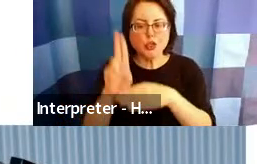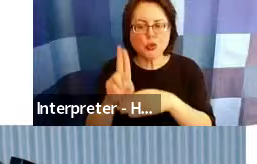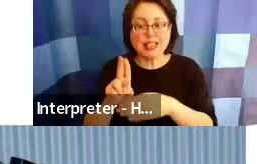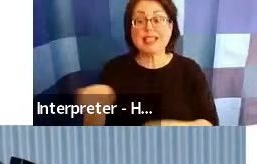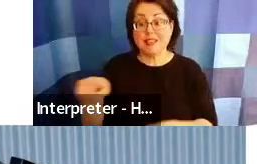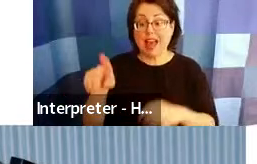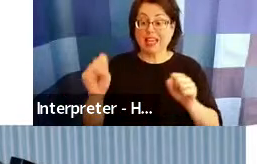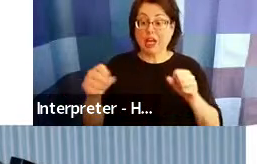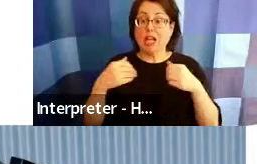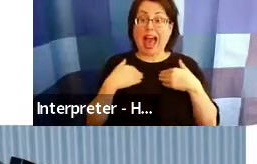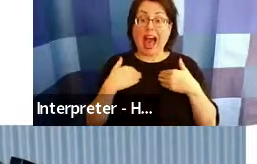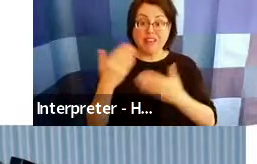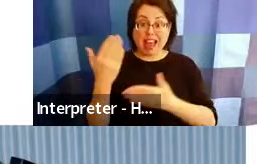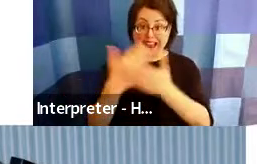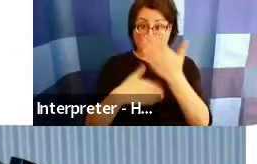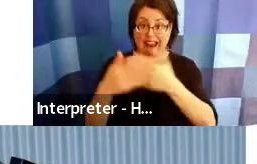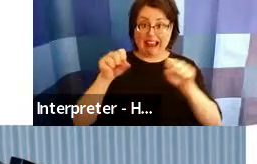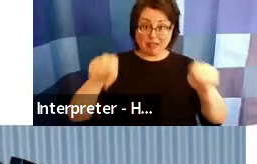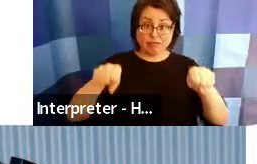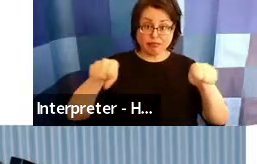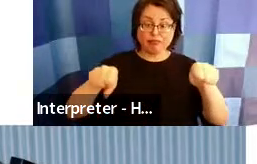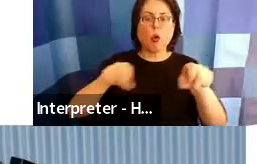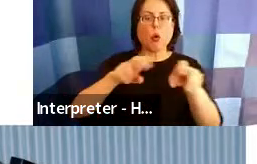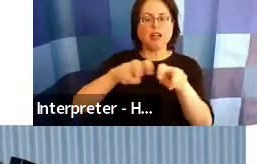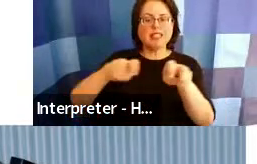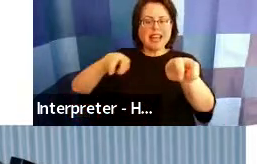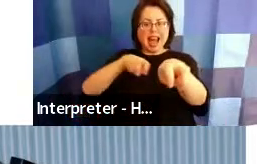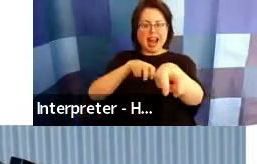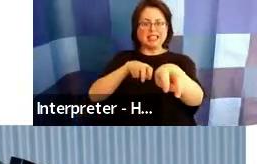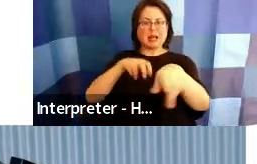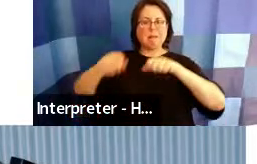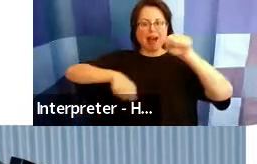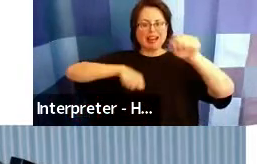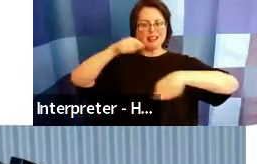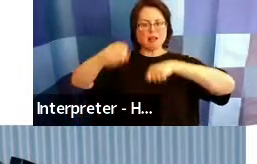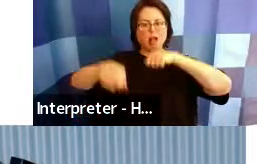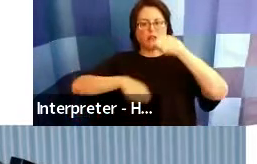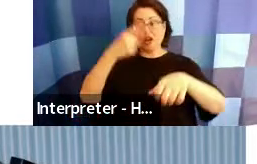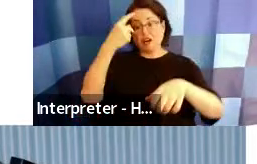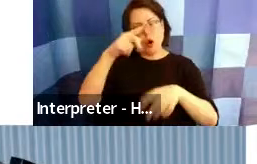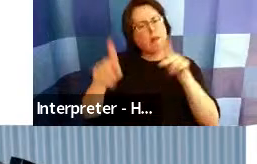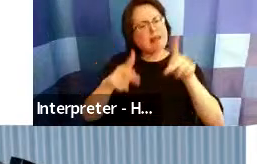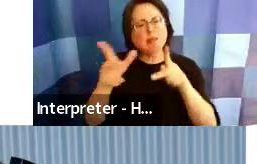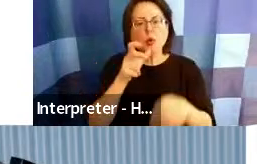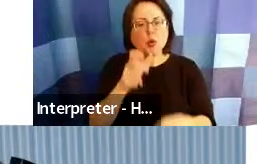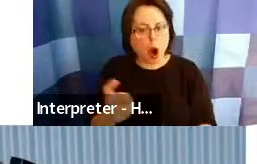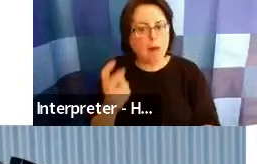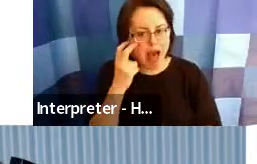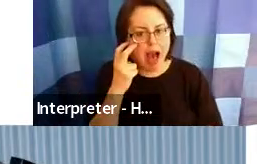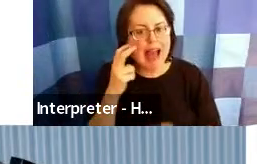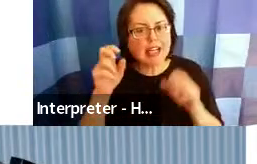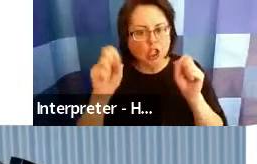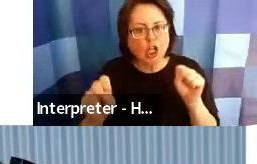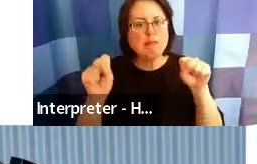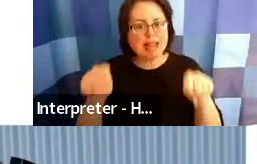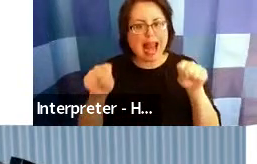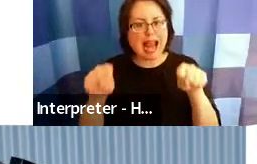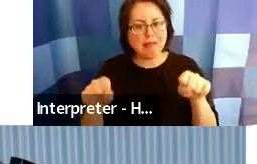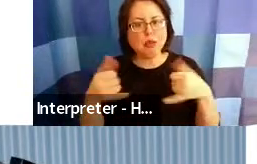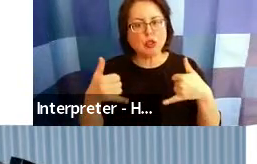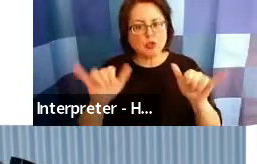bicycles, things that are allowing people who might have low vision or who are blind to still be able